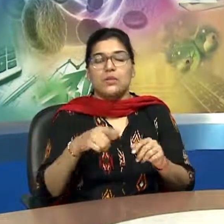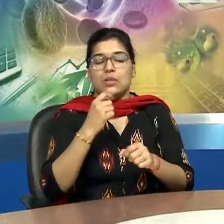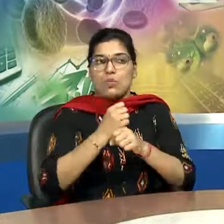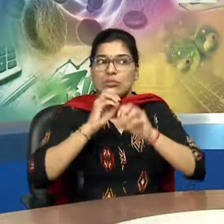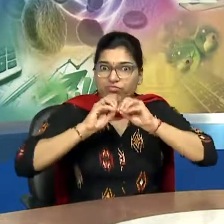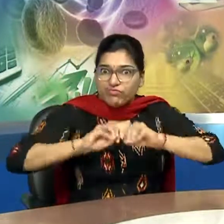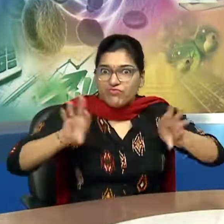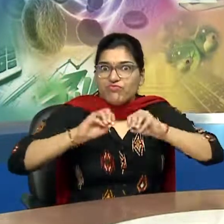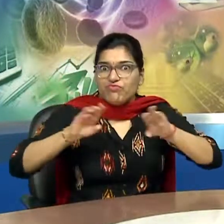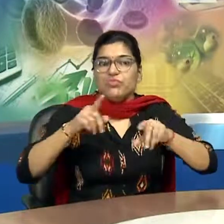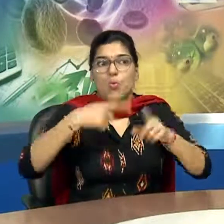nearly